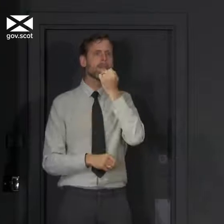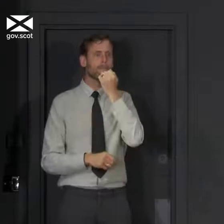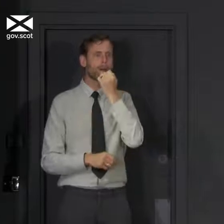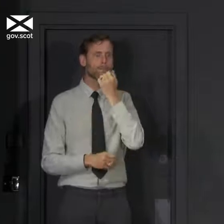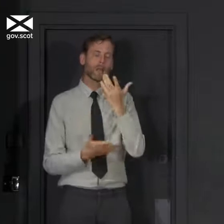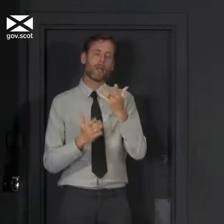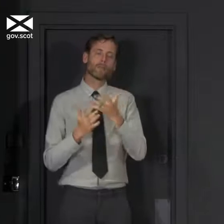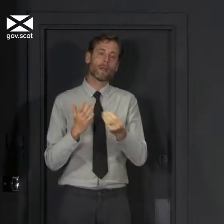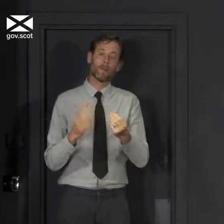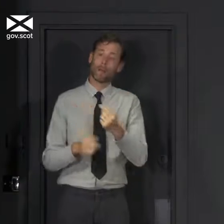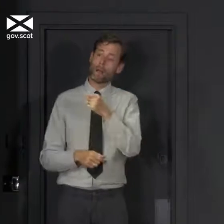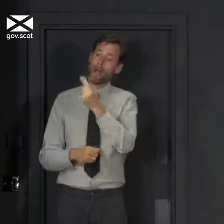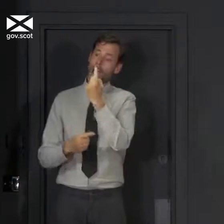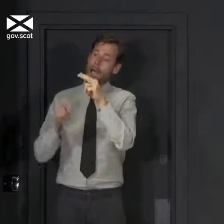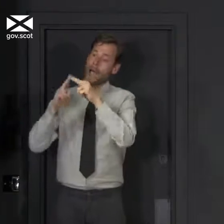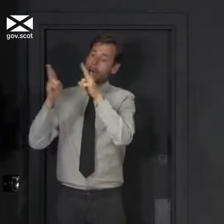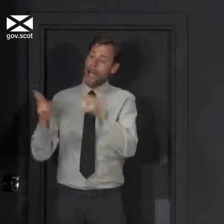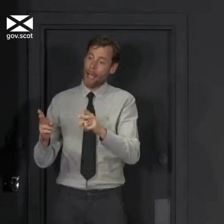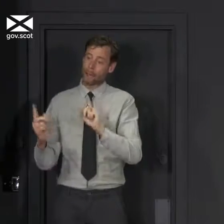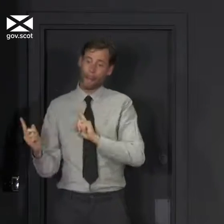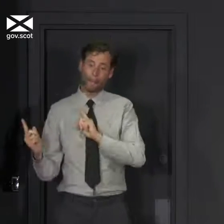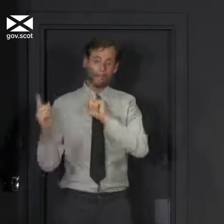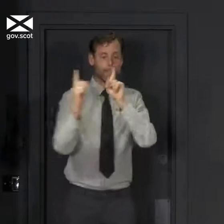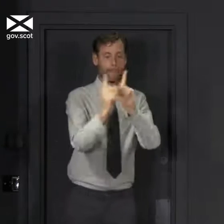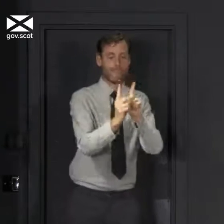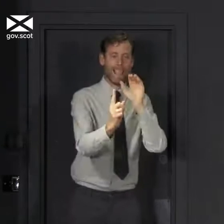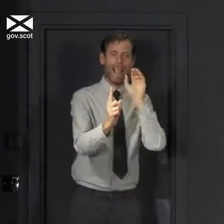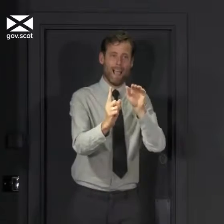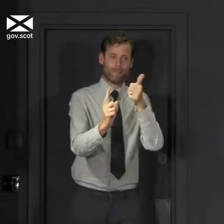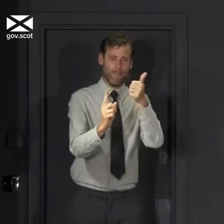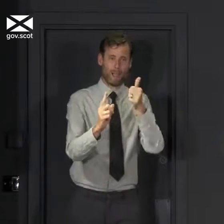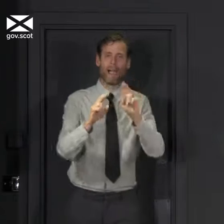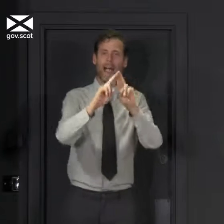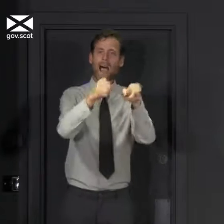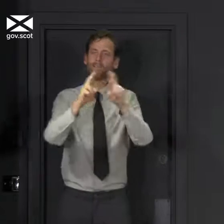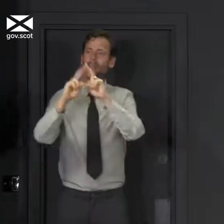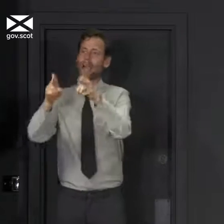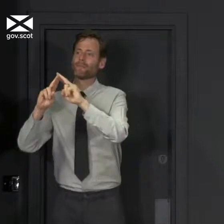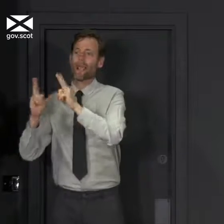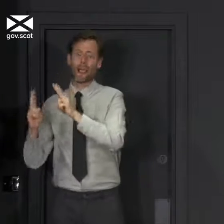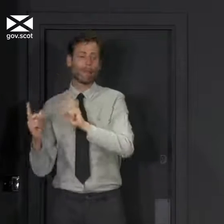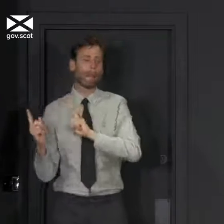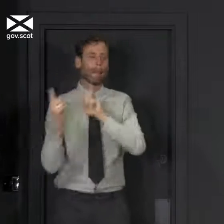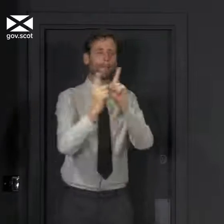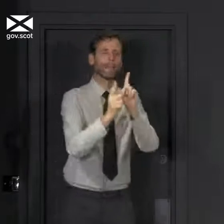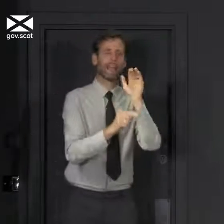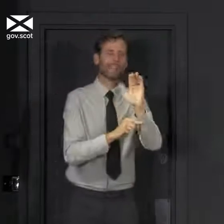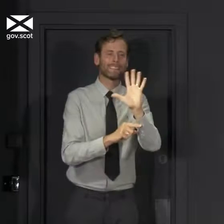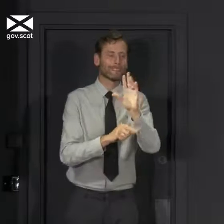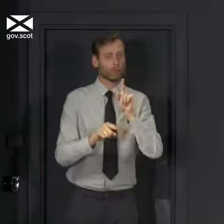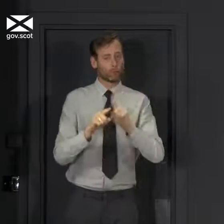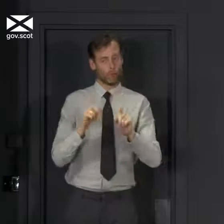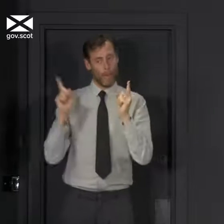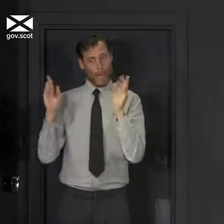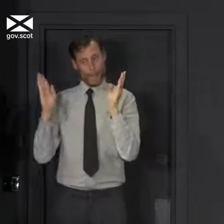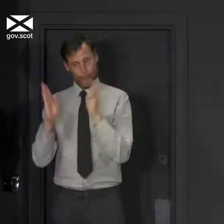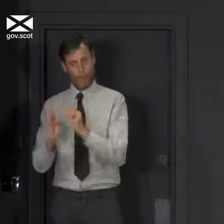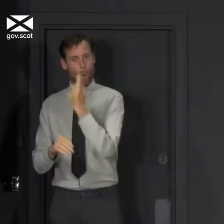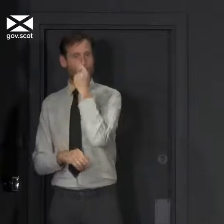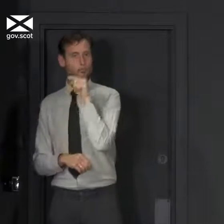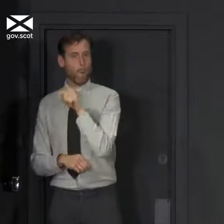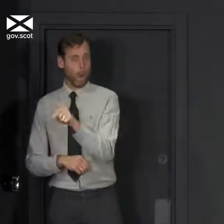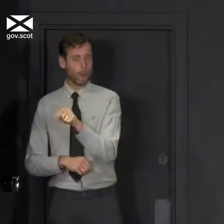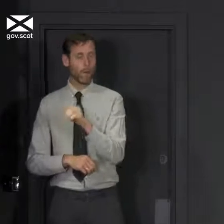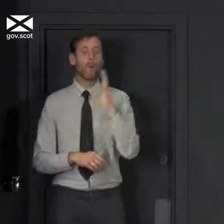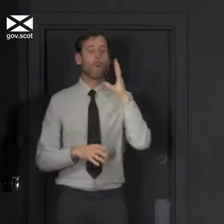meet more than one household a day and keep to a maximum of 8 people in a group. Please stay 2 meters